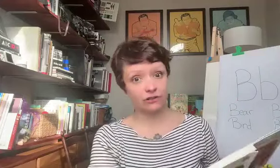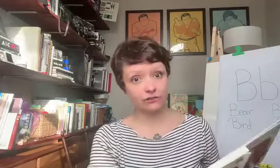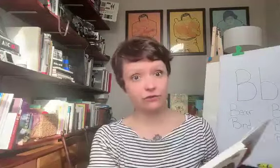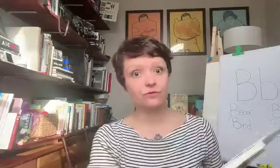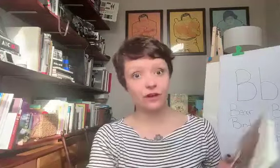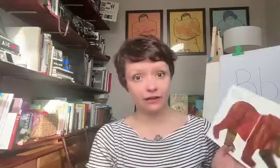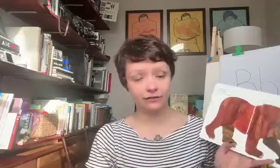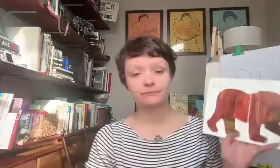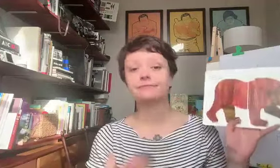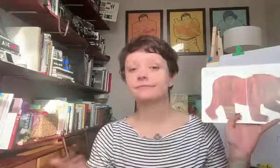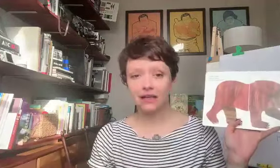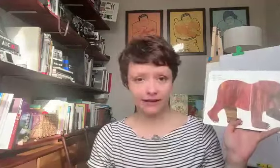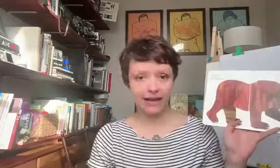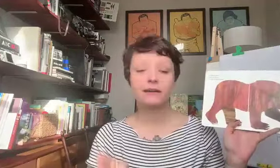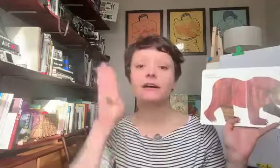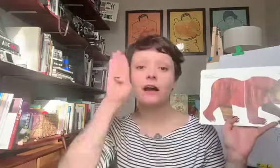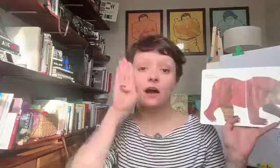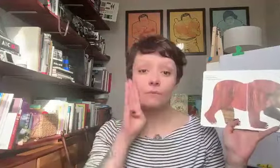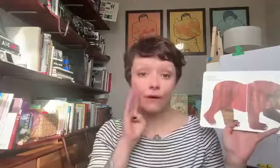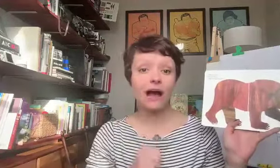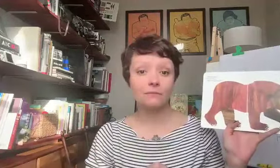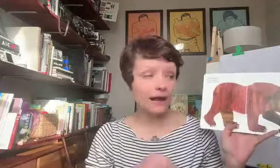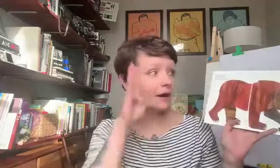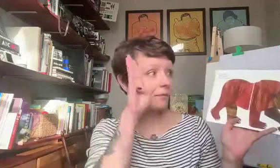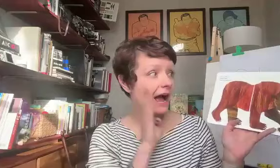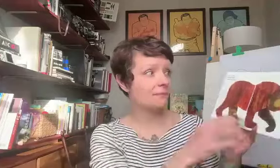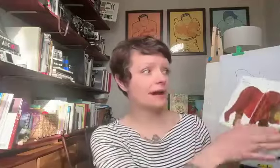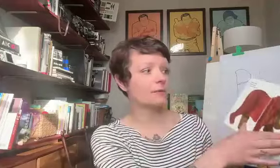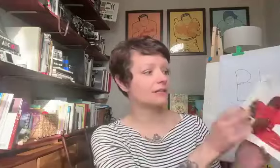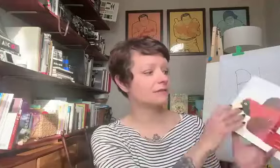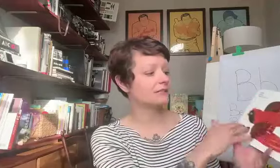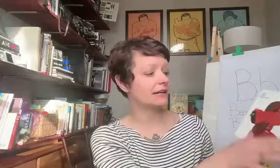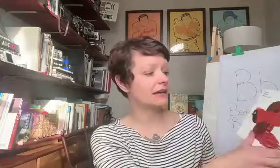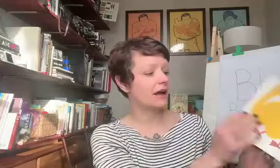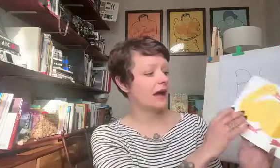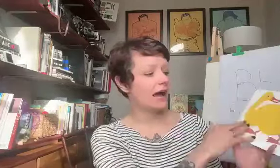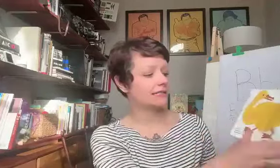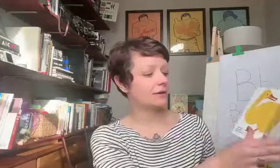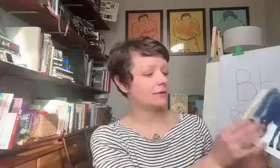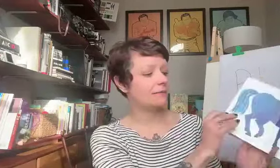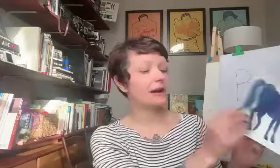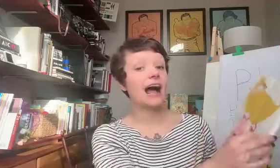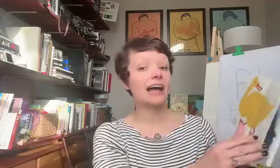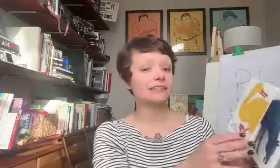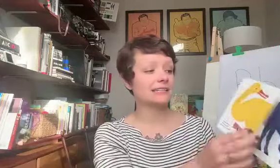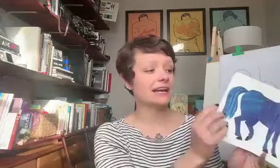to do the color. And then again, brown bear, what do you see? I see a red bird. I see